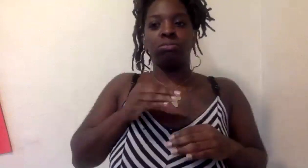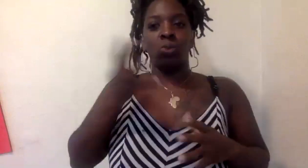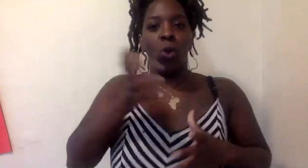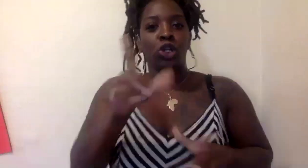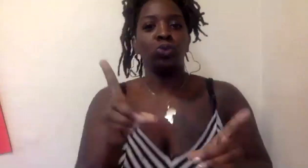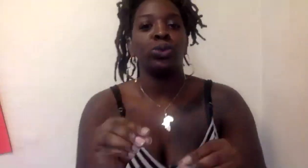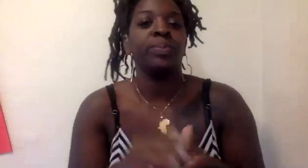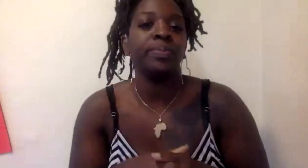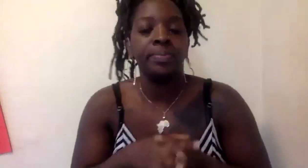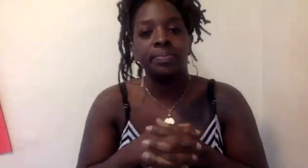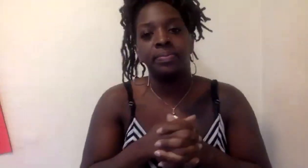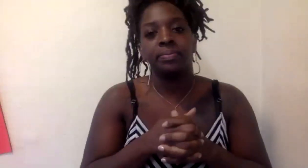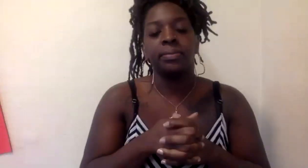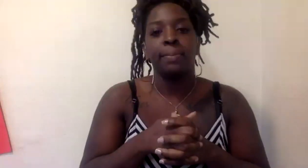leader, won't own up to what you're doing?